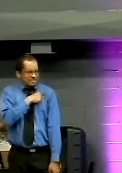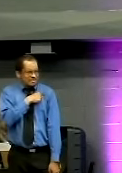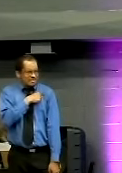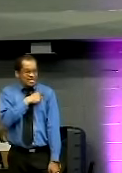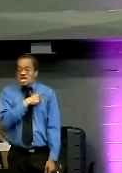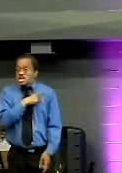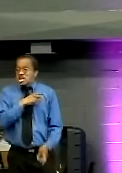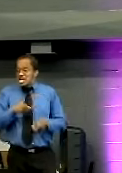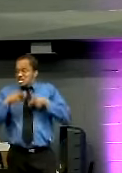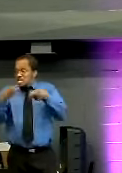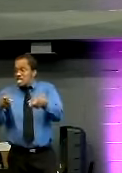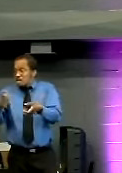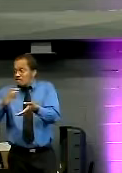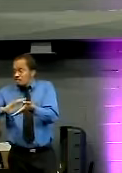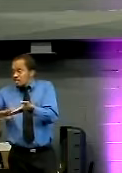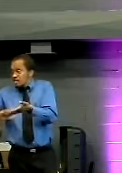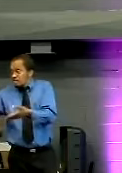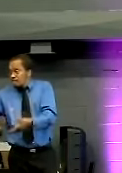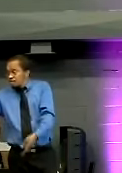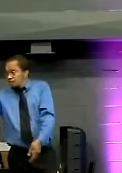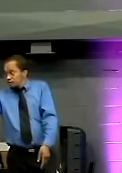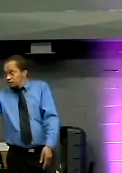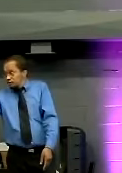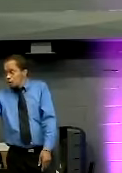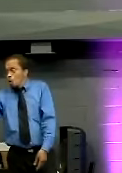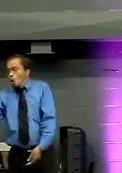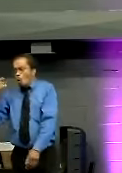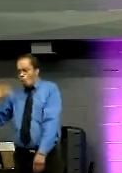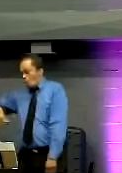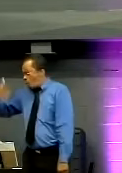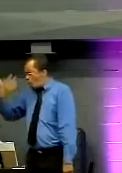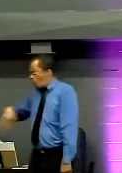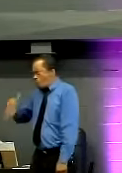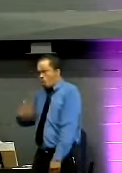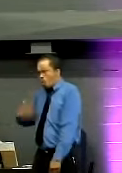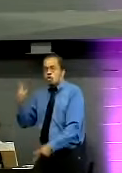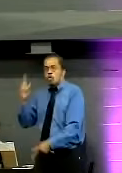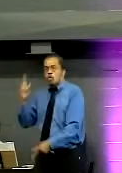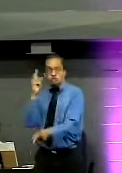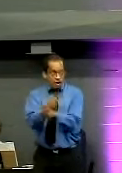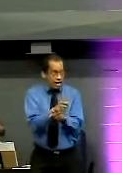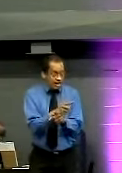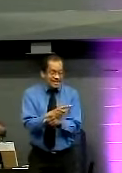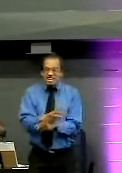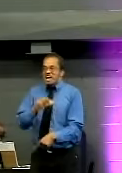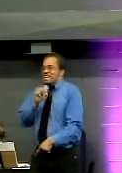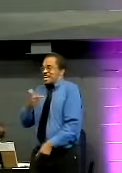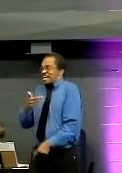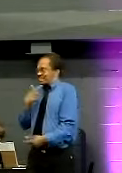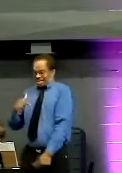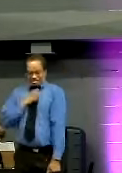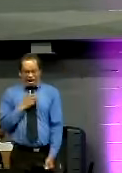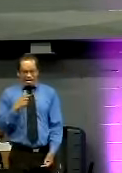offer forgiveness first. Woo-hoo! Right? We want them. They ain't apologized